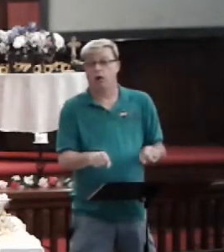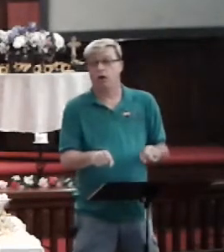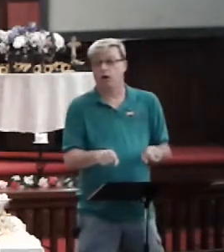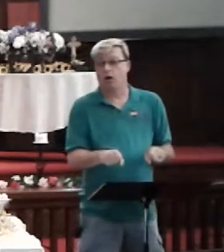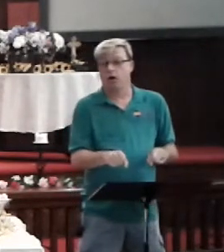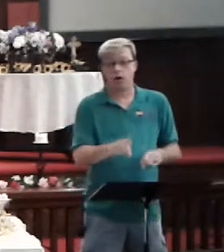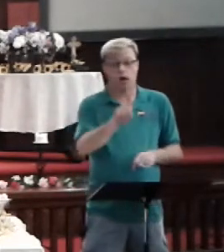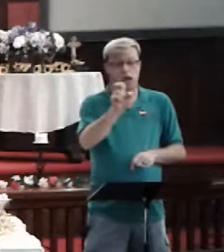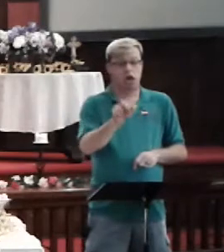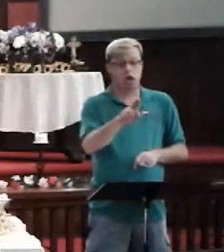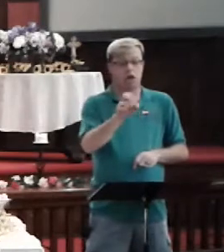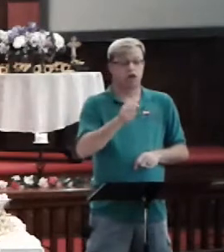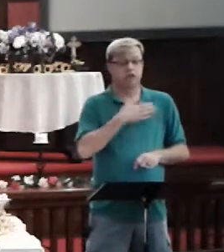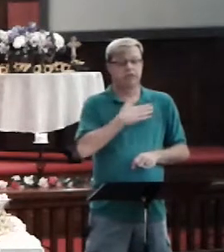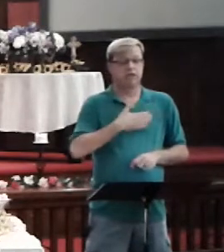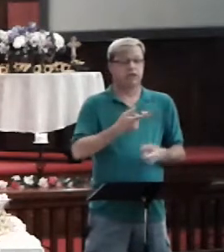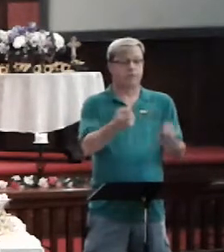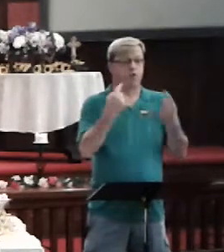Ushers, come.